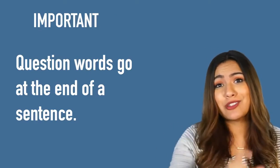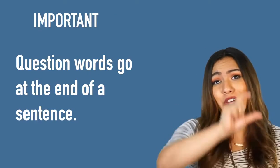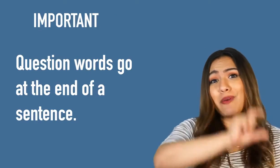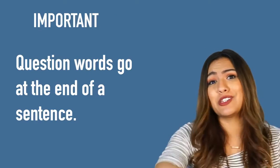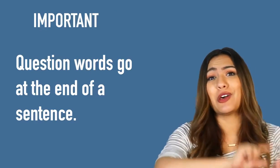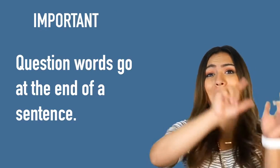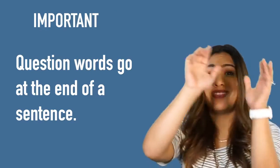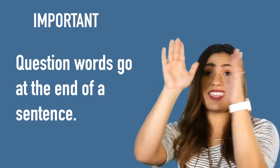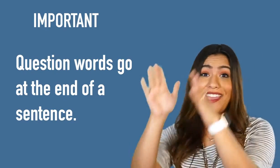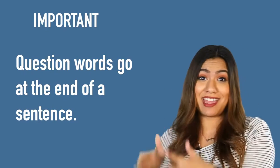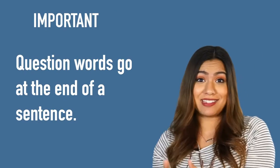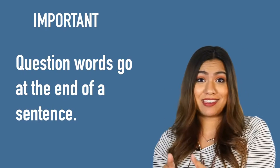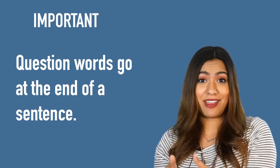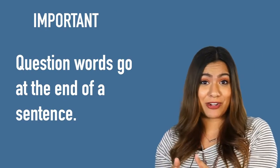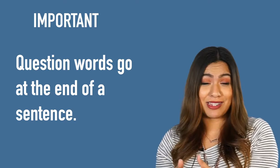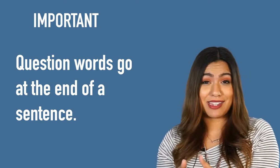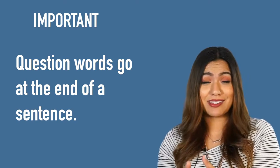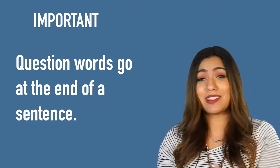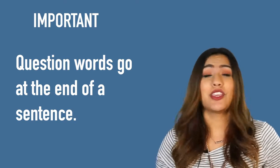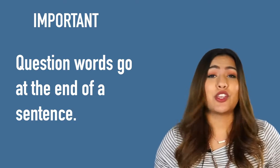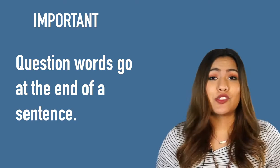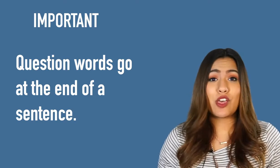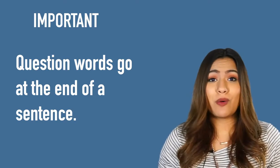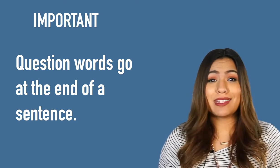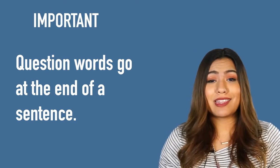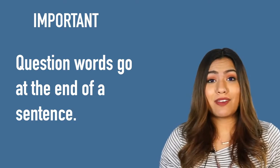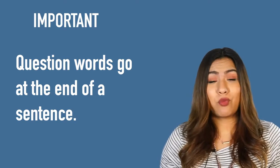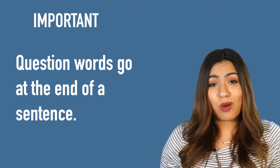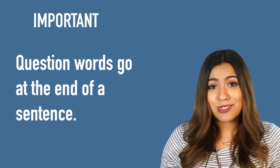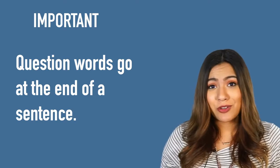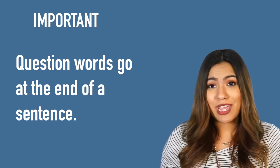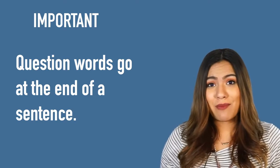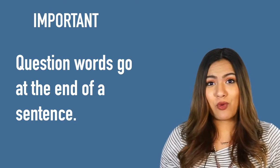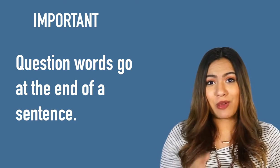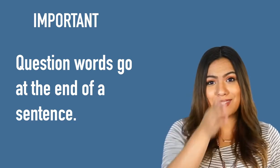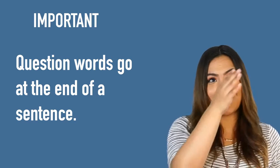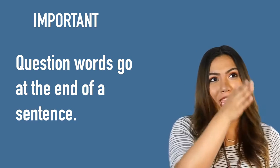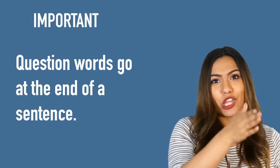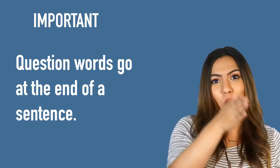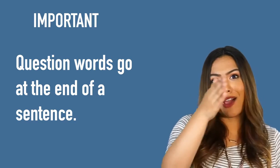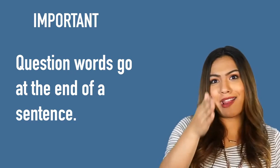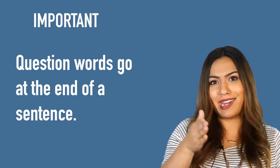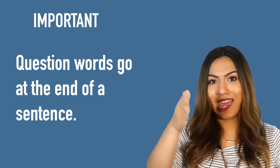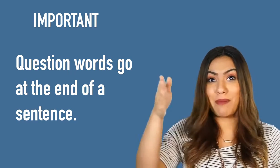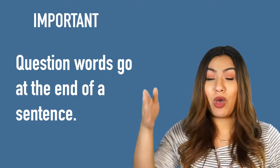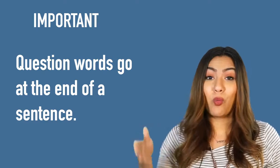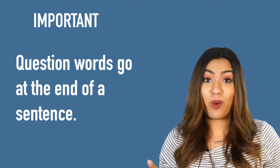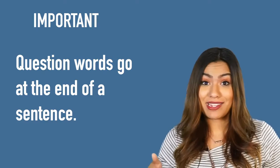words are going to go at the end of our sentence. So instead of what's your name, we're going to say your name